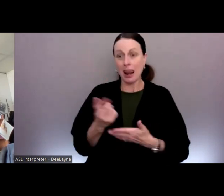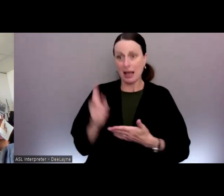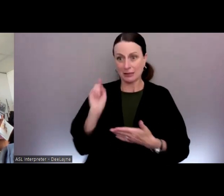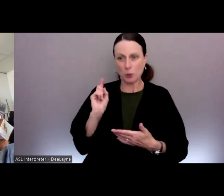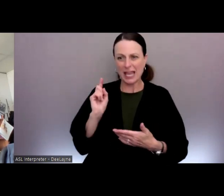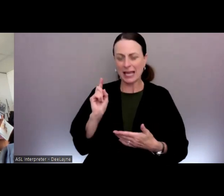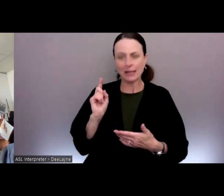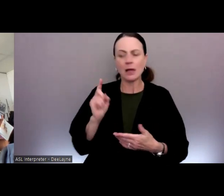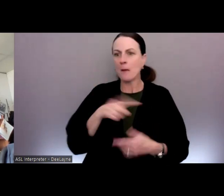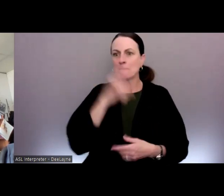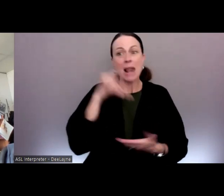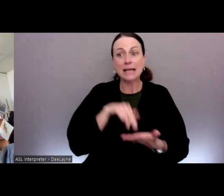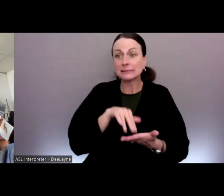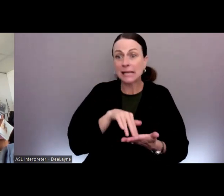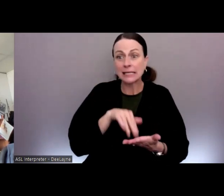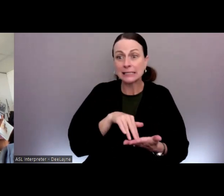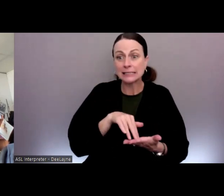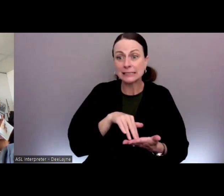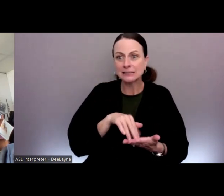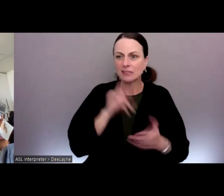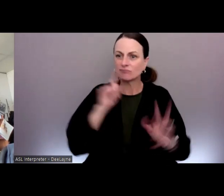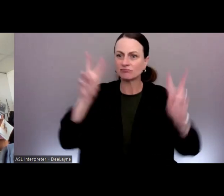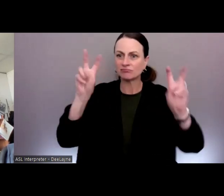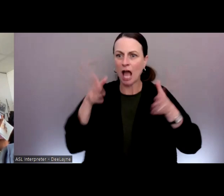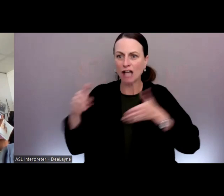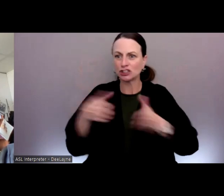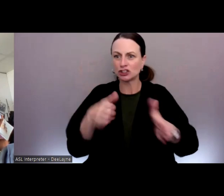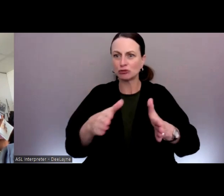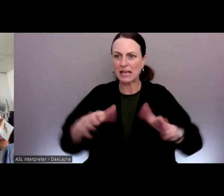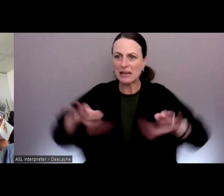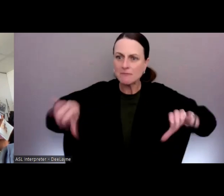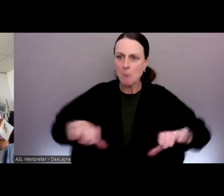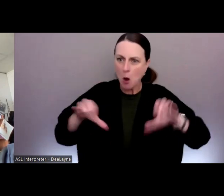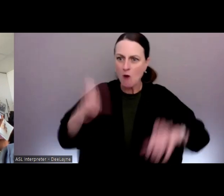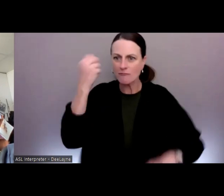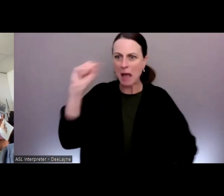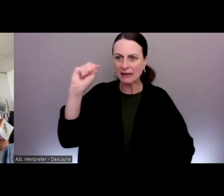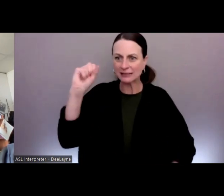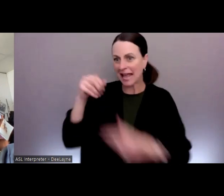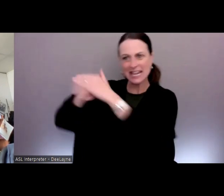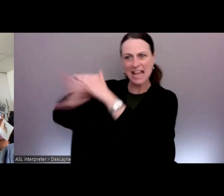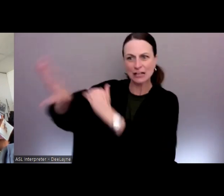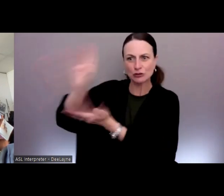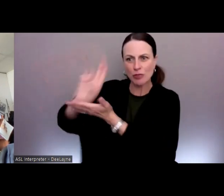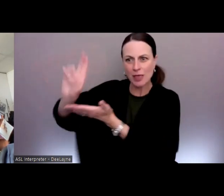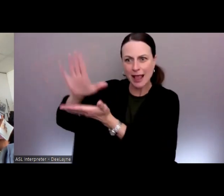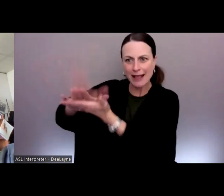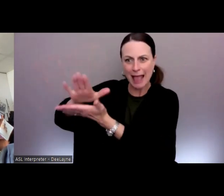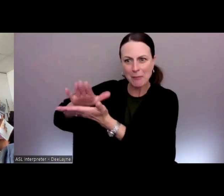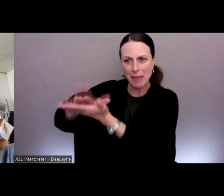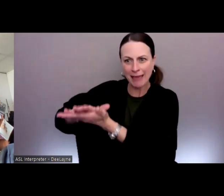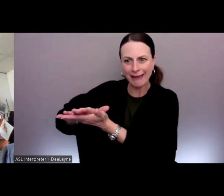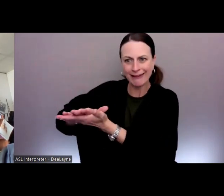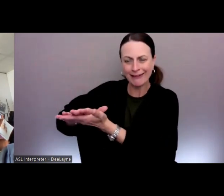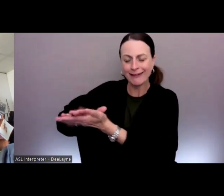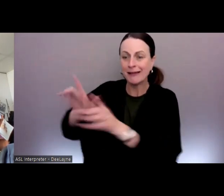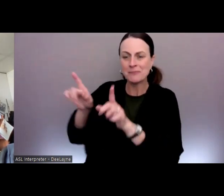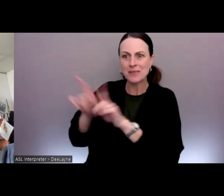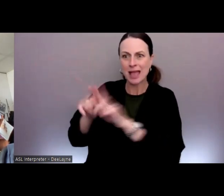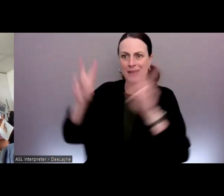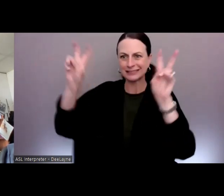Black Studies is a street movement that entered the academy and enters the academy as a meeting